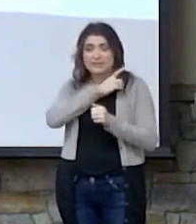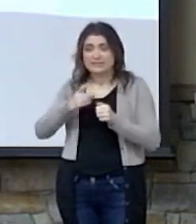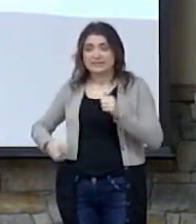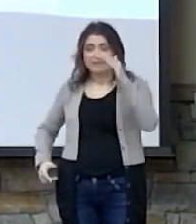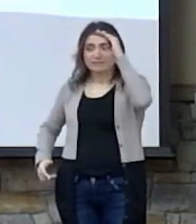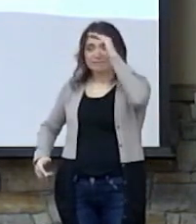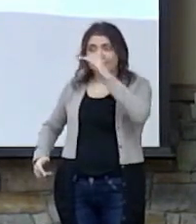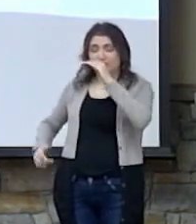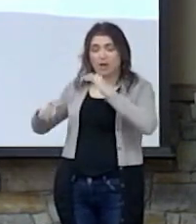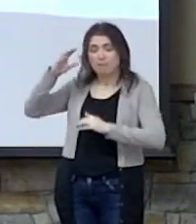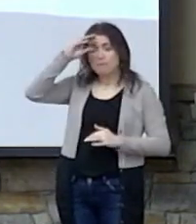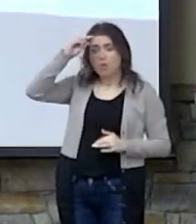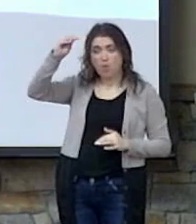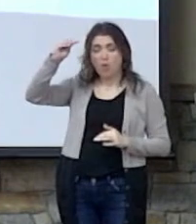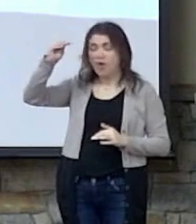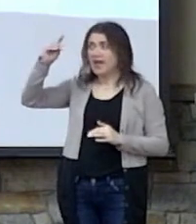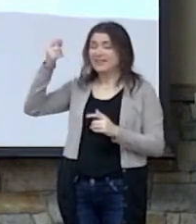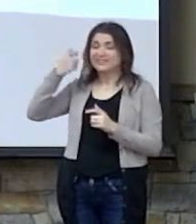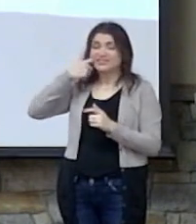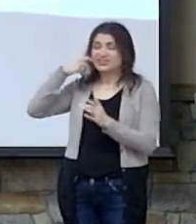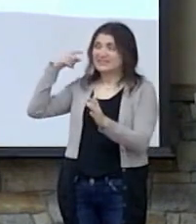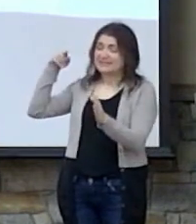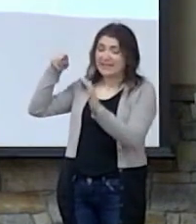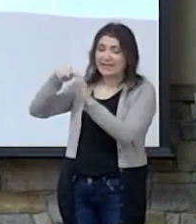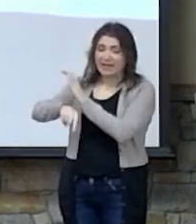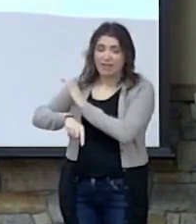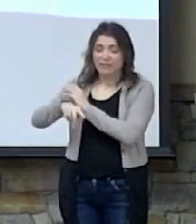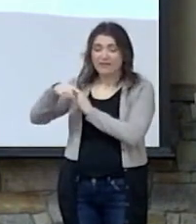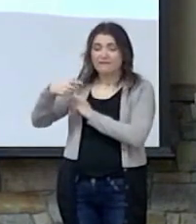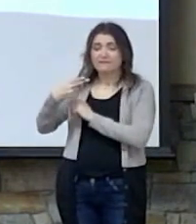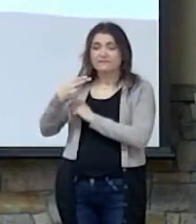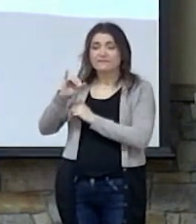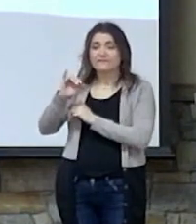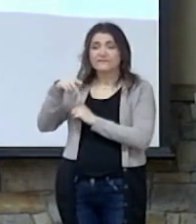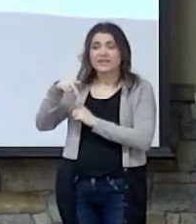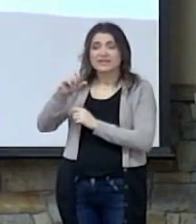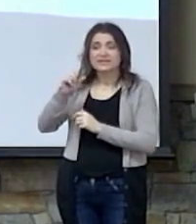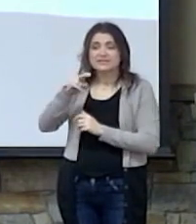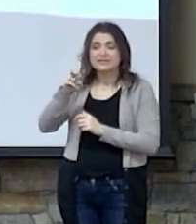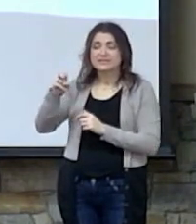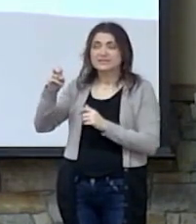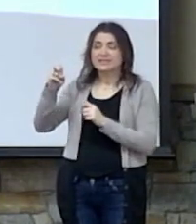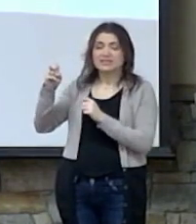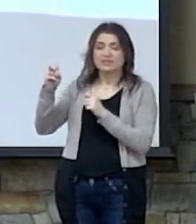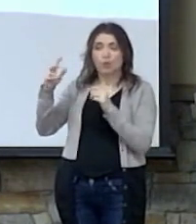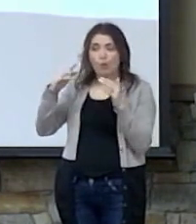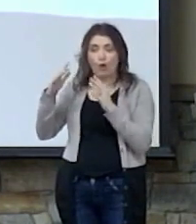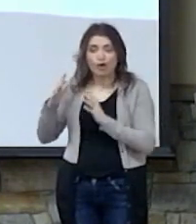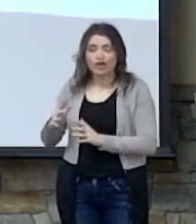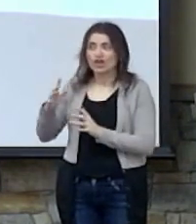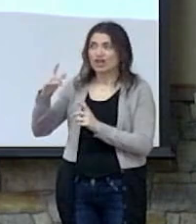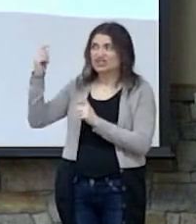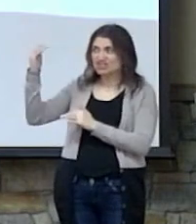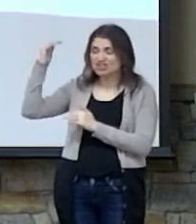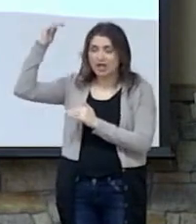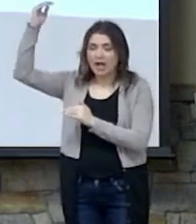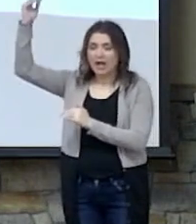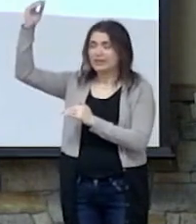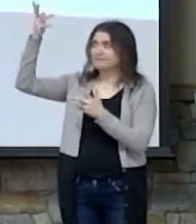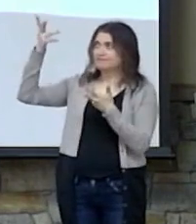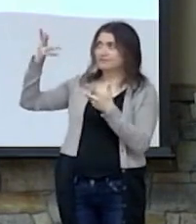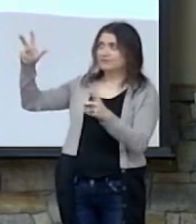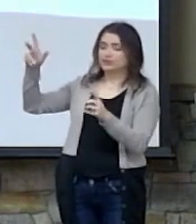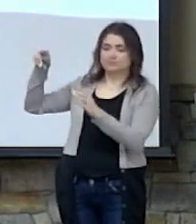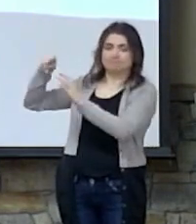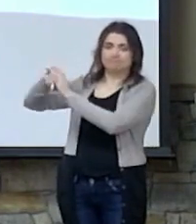he has just killed the great Philistine warrior and giant. And as we come to the end of this chapter, in verse